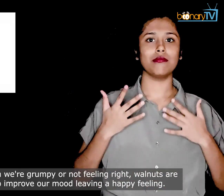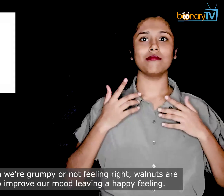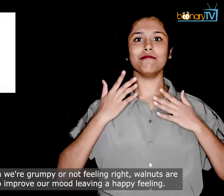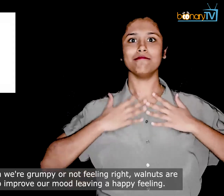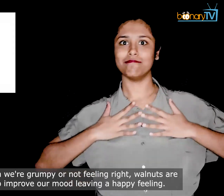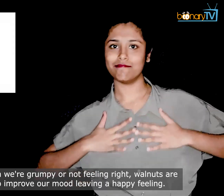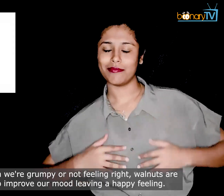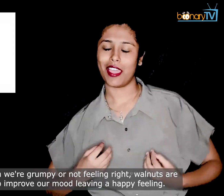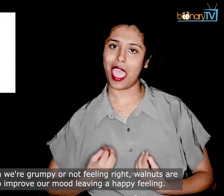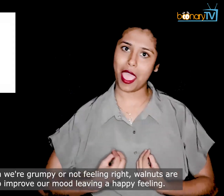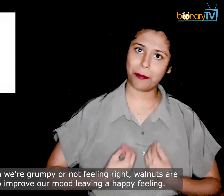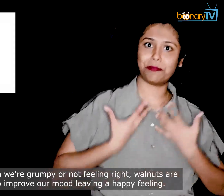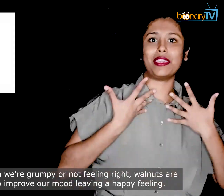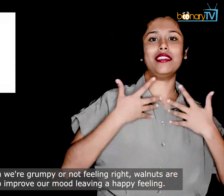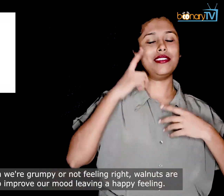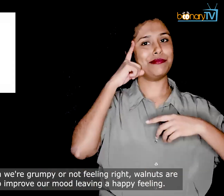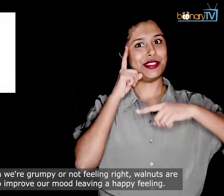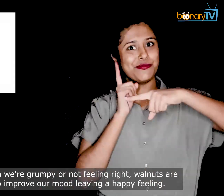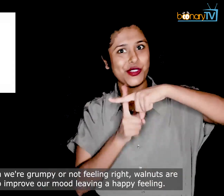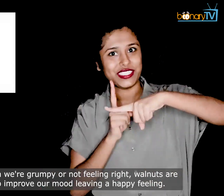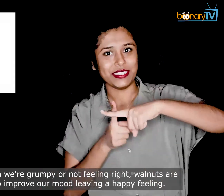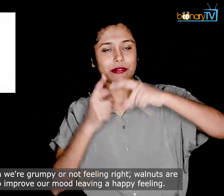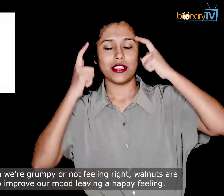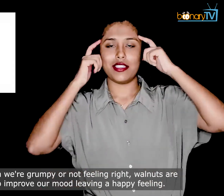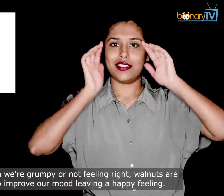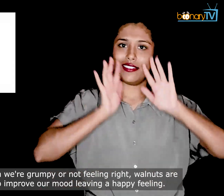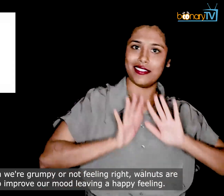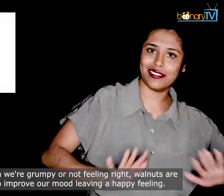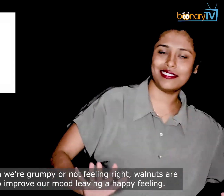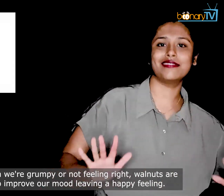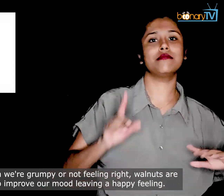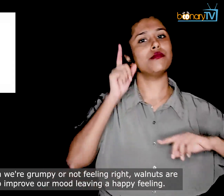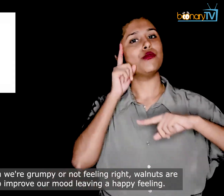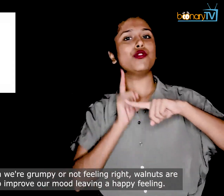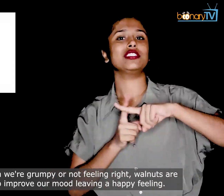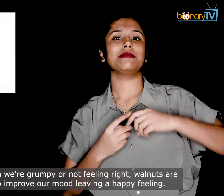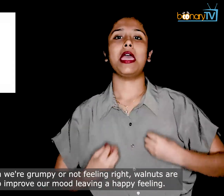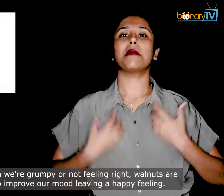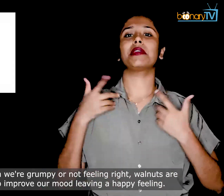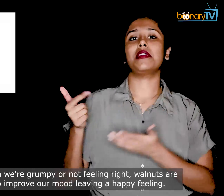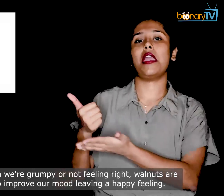also known to improve our mood leaving a happy feeling